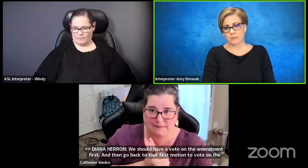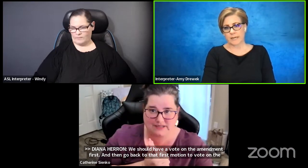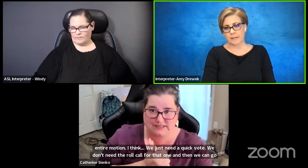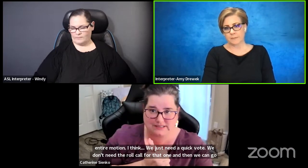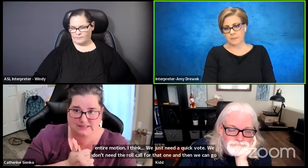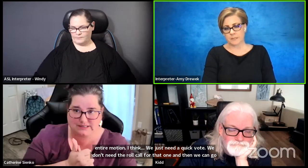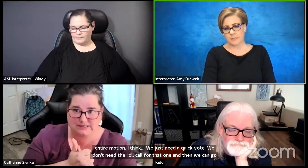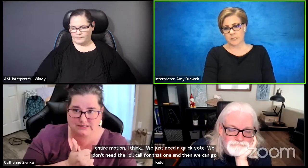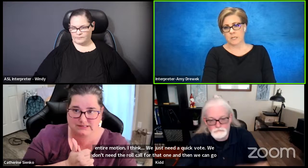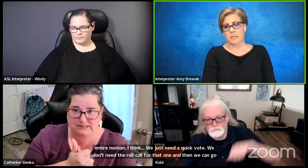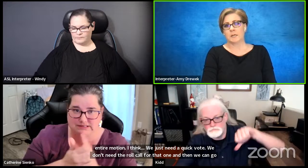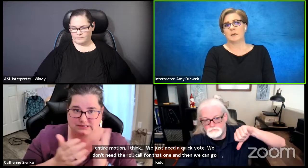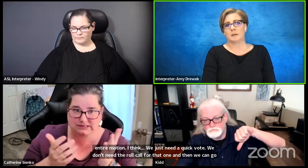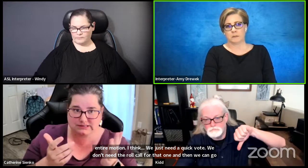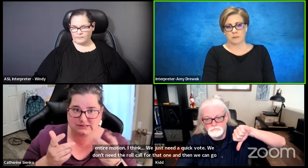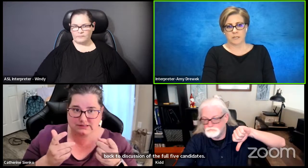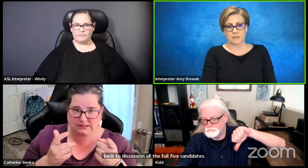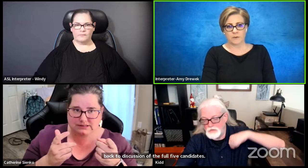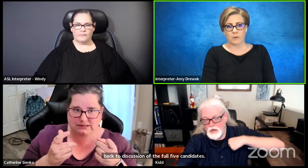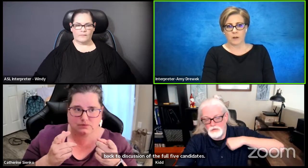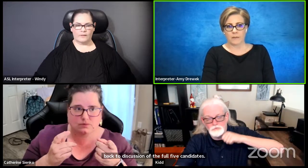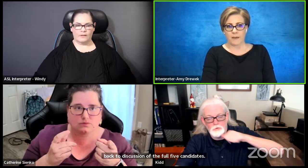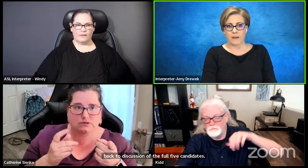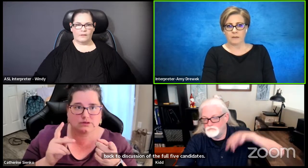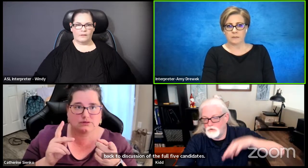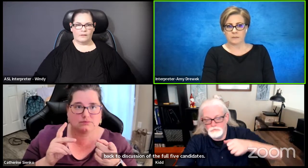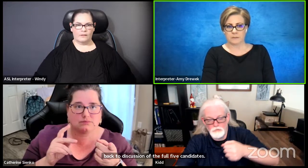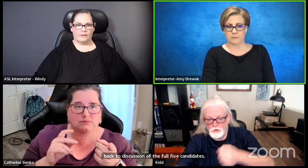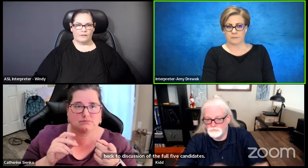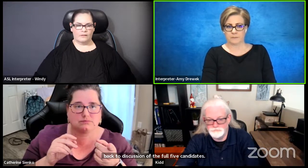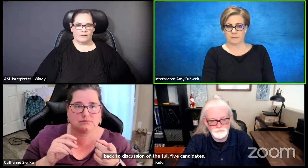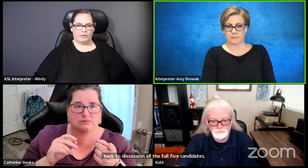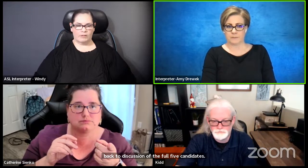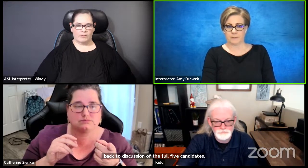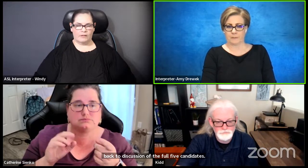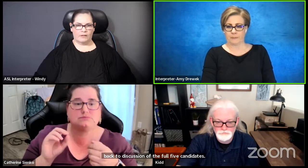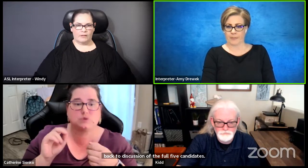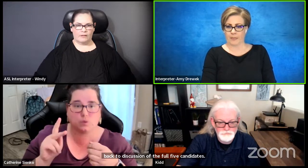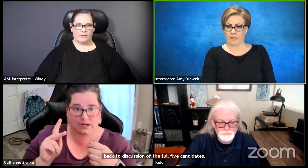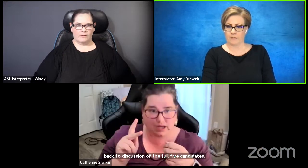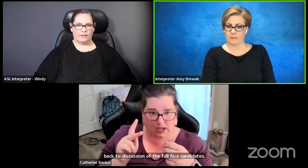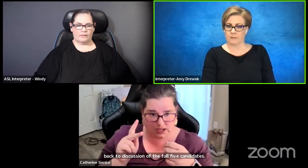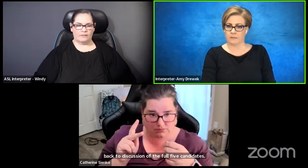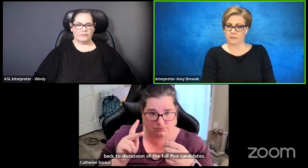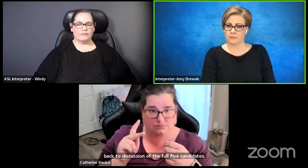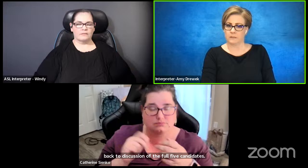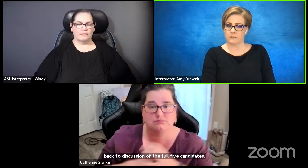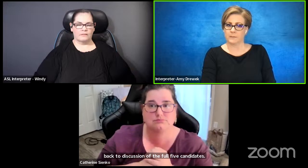to add those 2 additional names. Let's vote on that.